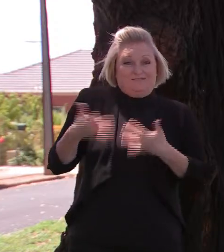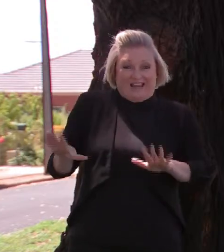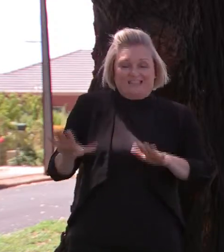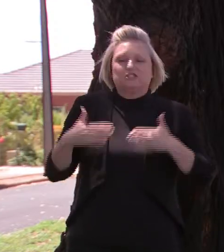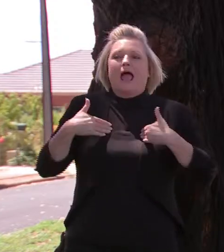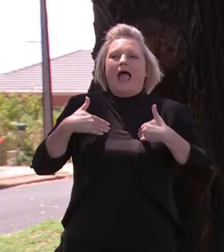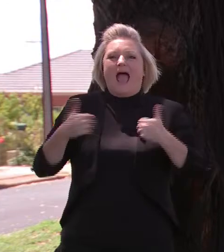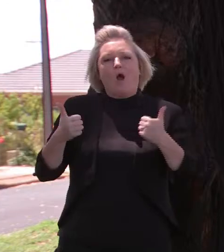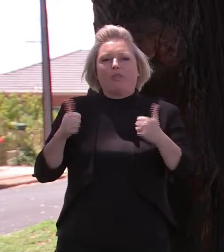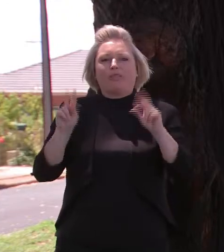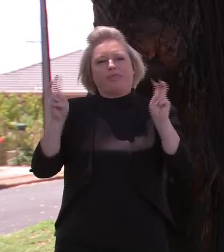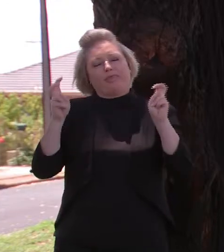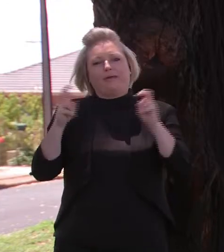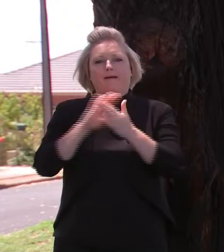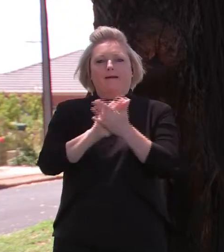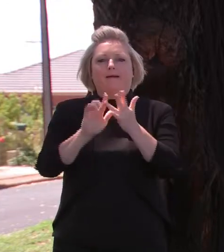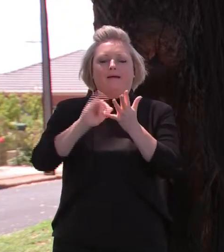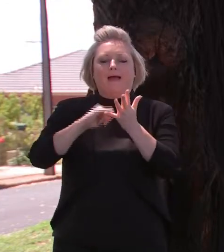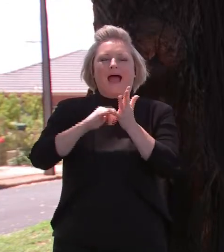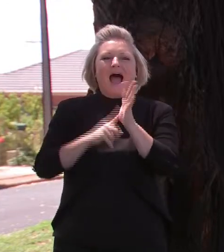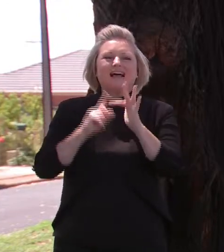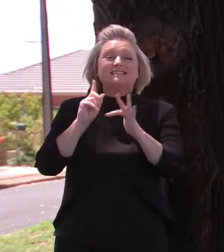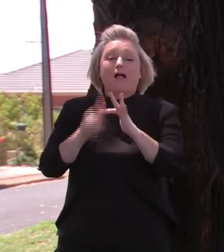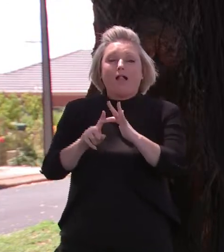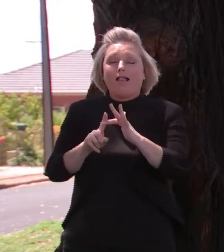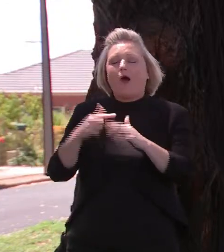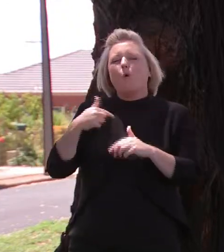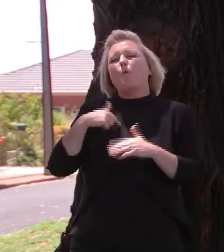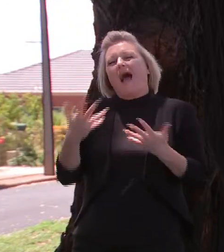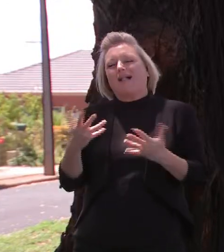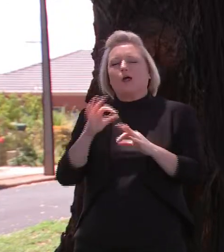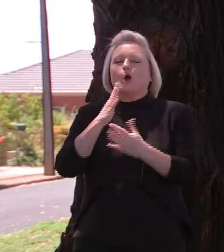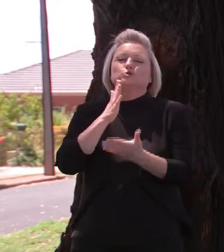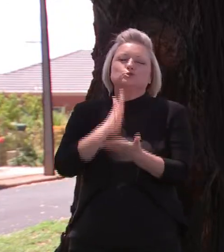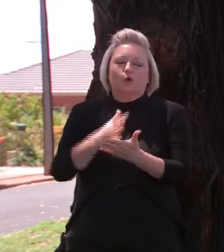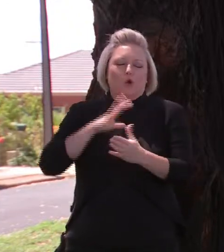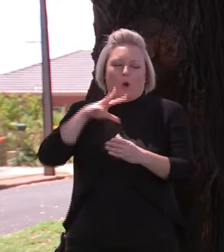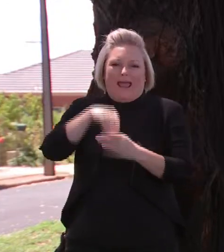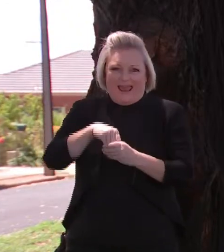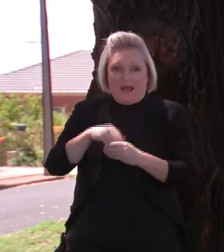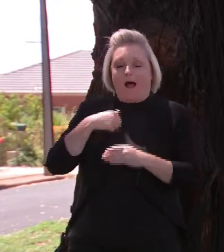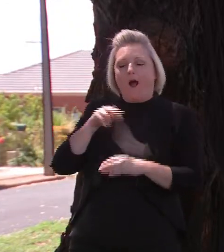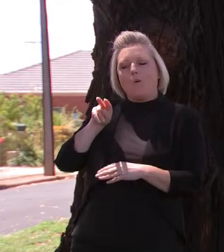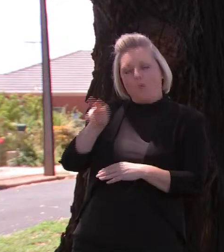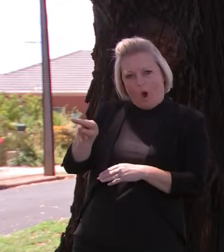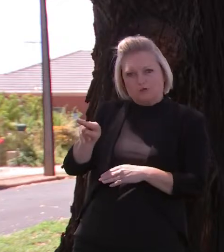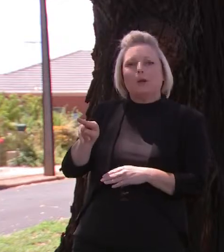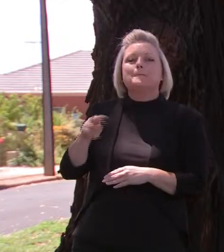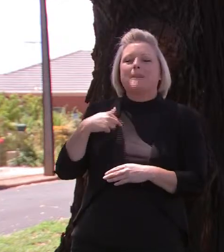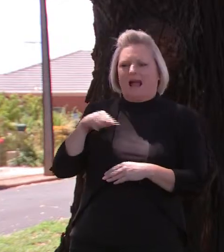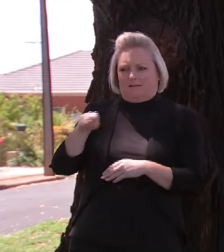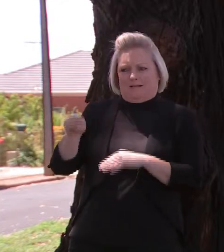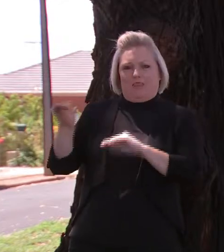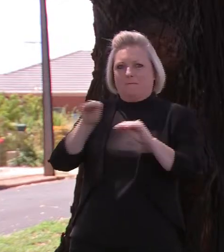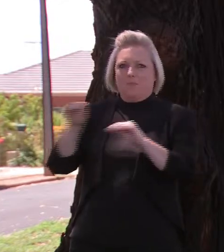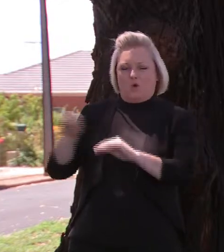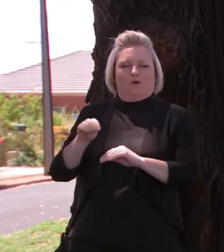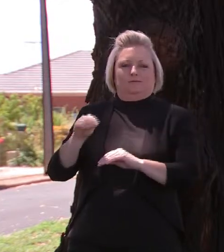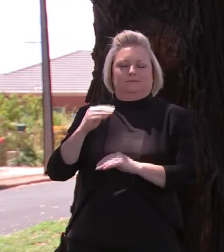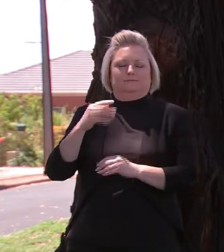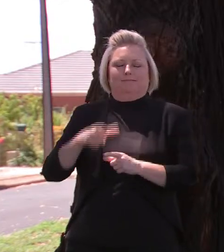didn't do the health hustle, I just observed the health hustle. I was invited to participate, but some of those moves did look a little bit complicated. It